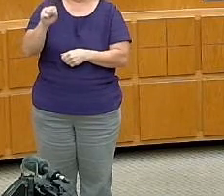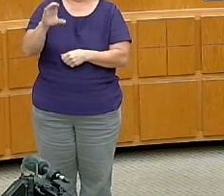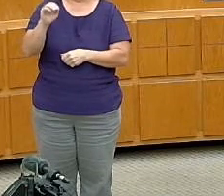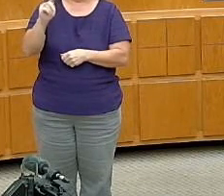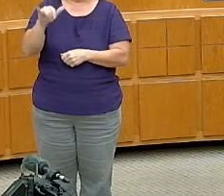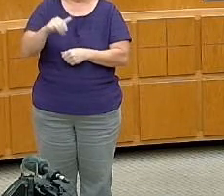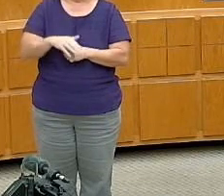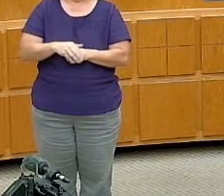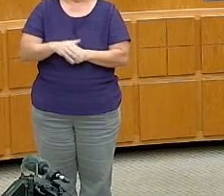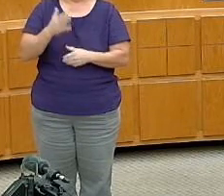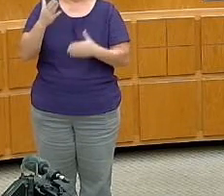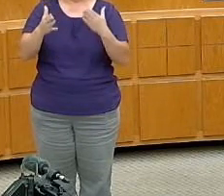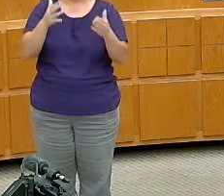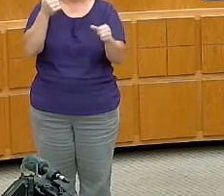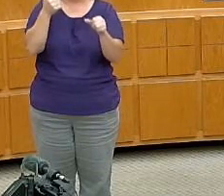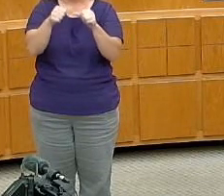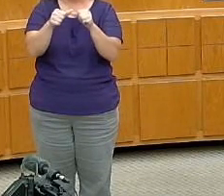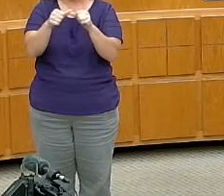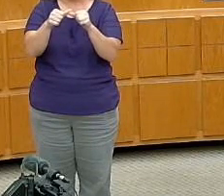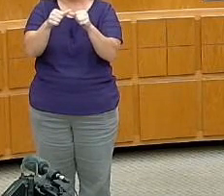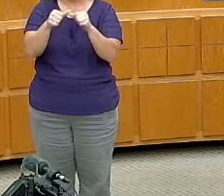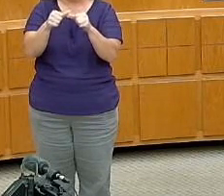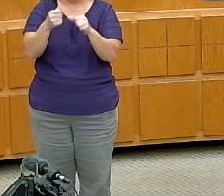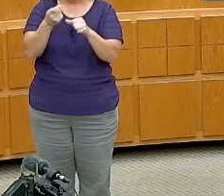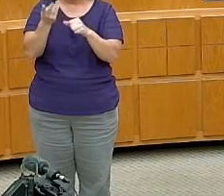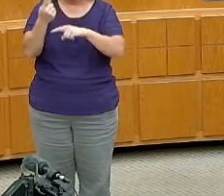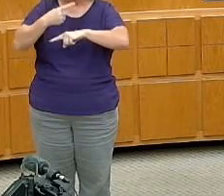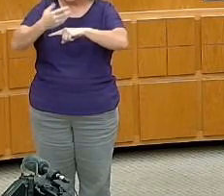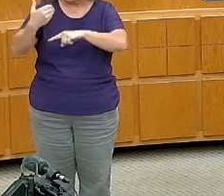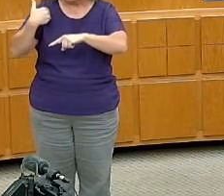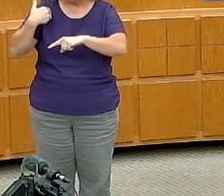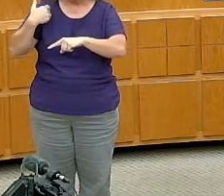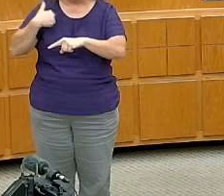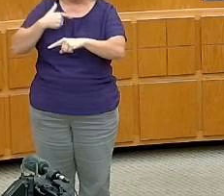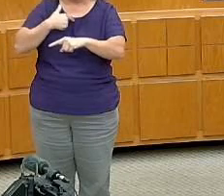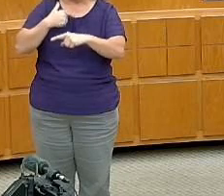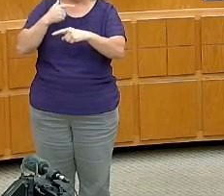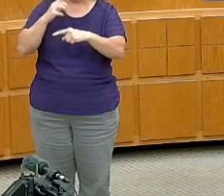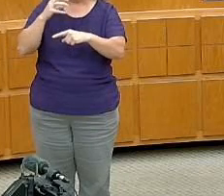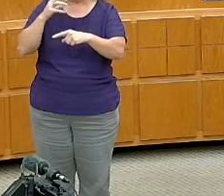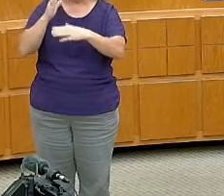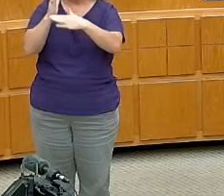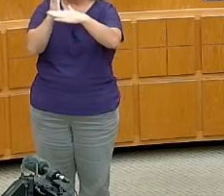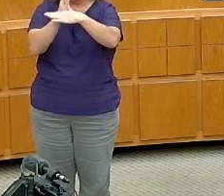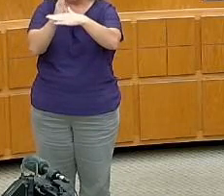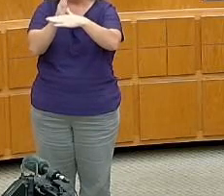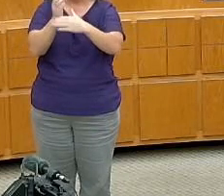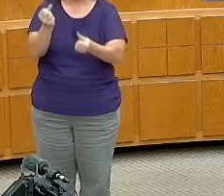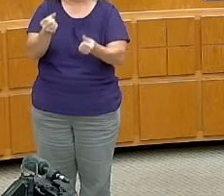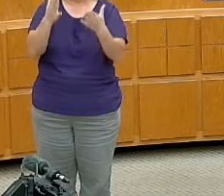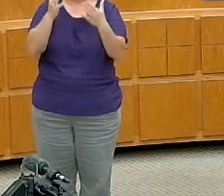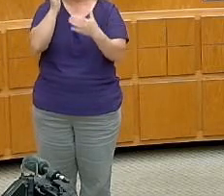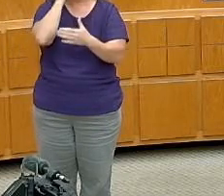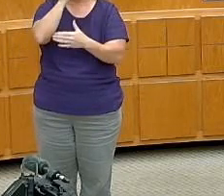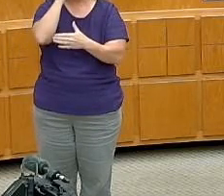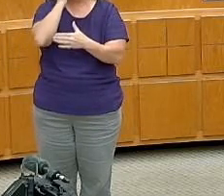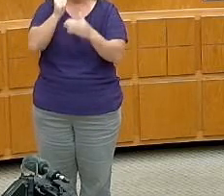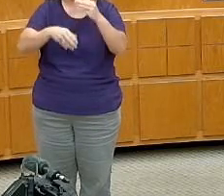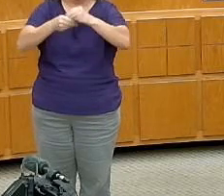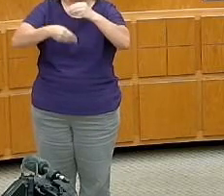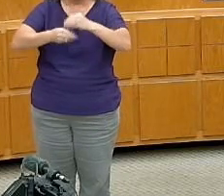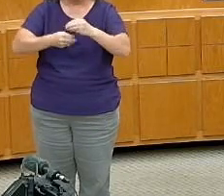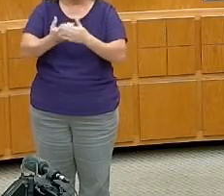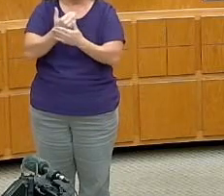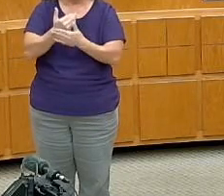that we did, this is as of a few days ago, our average number of cases per day was somewhere in the range